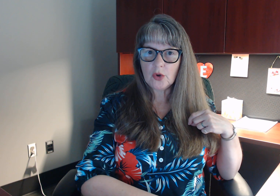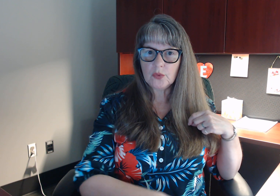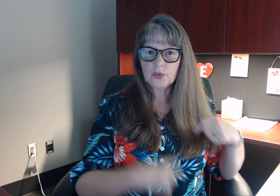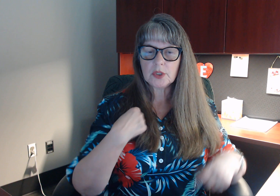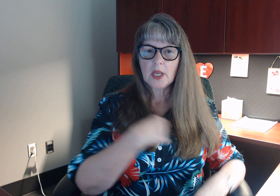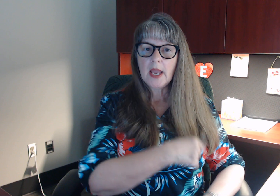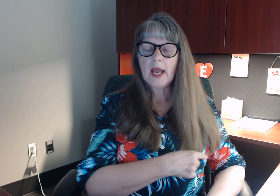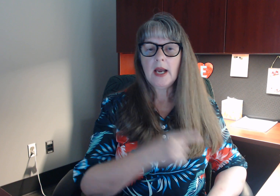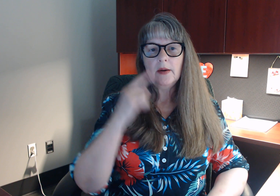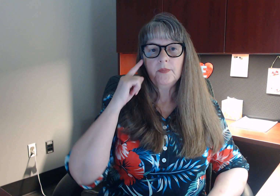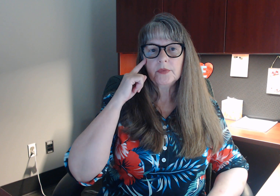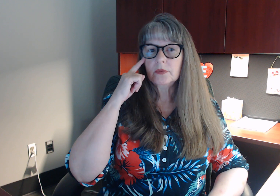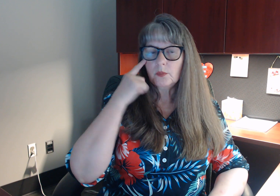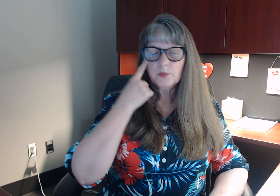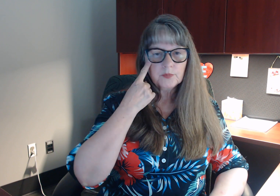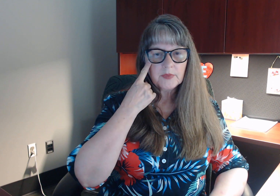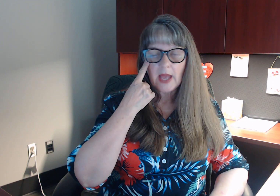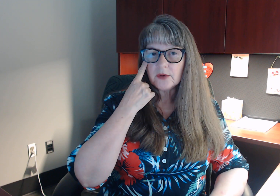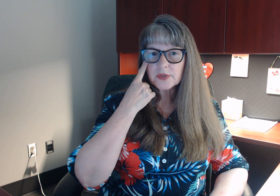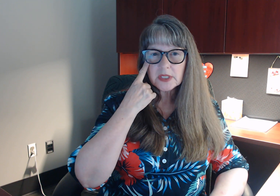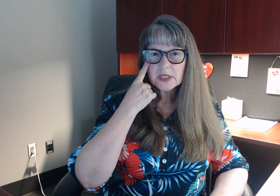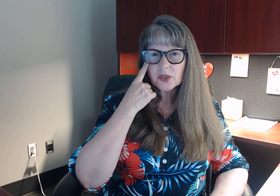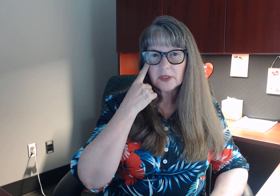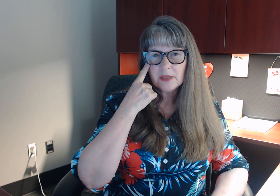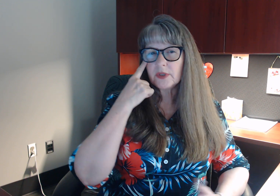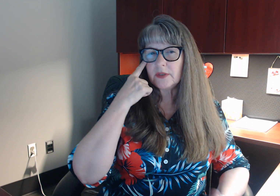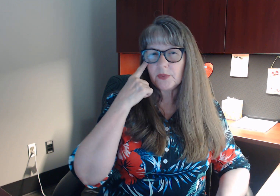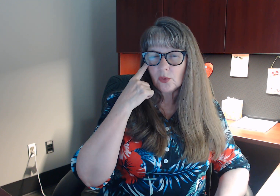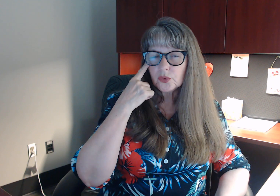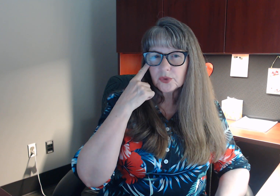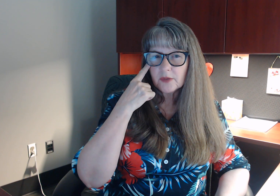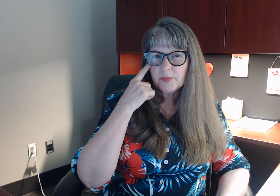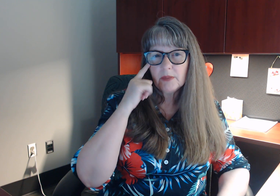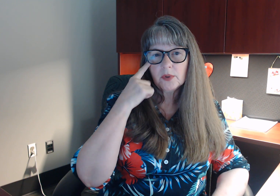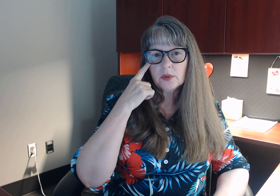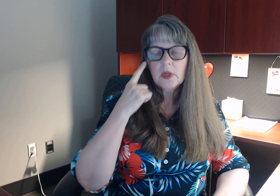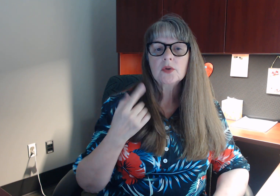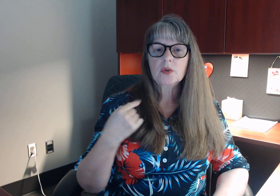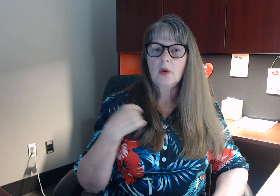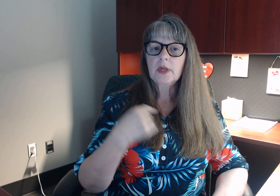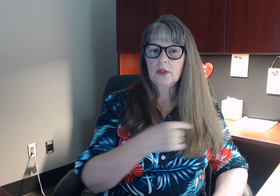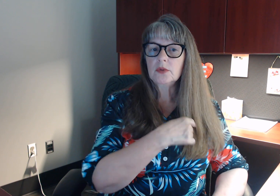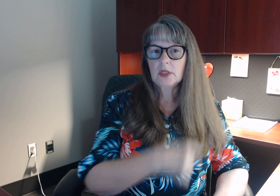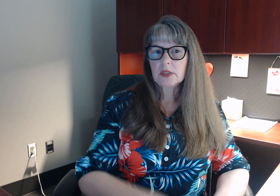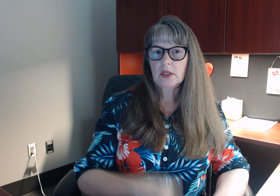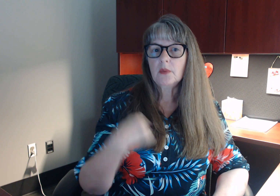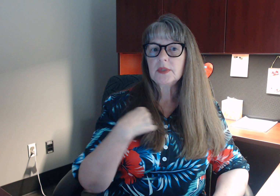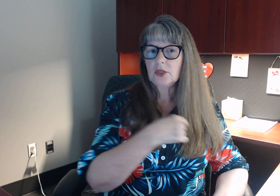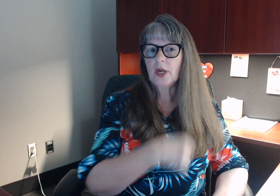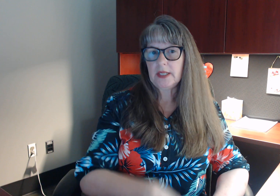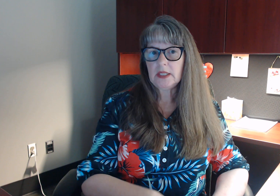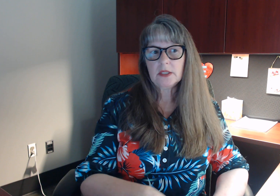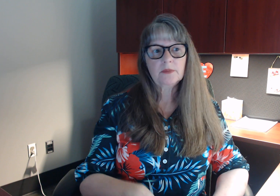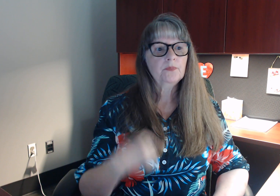clothes. I don't see this hardly anymore except with older deaf people, so I would not use that sign. I would say Chinese.